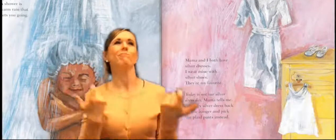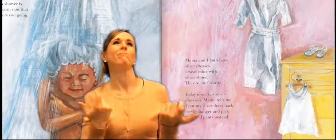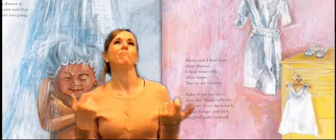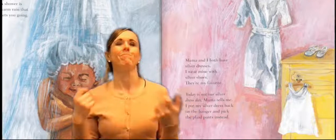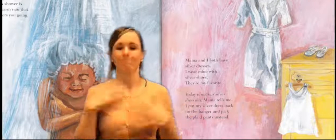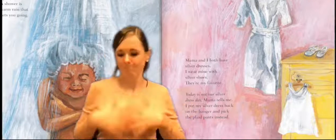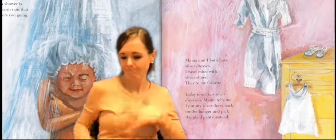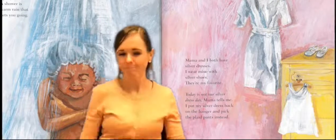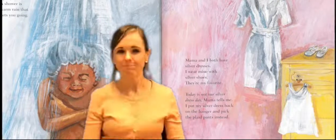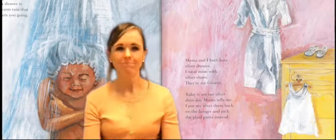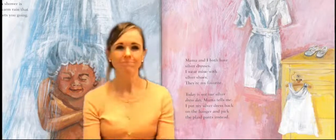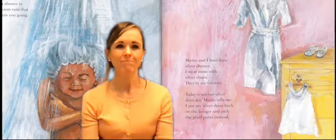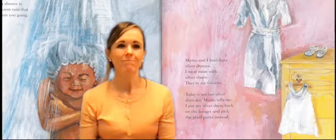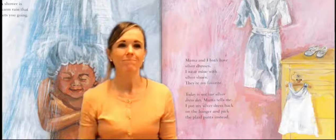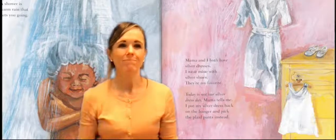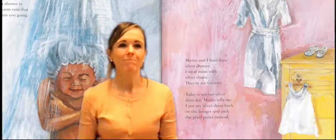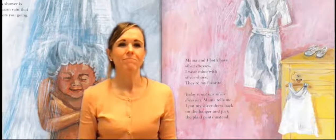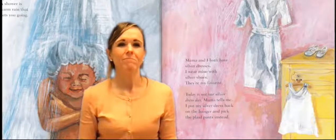gives me a towel